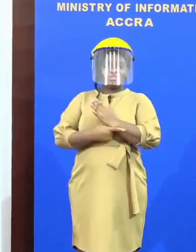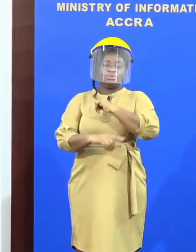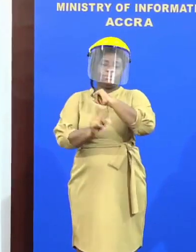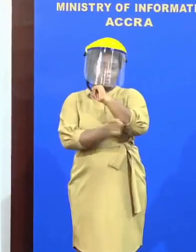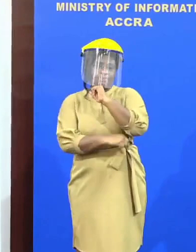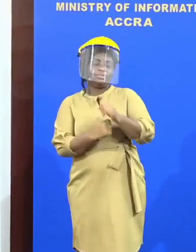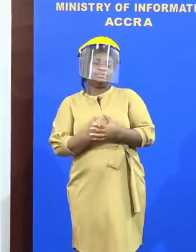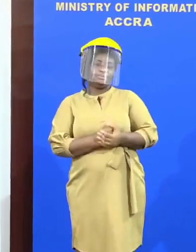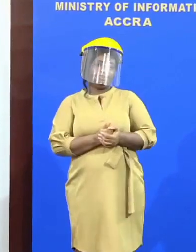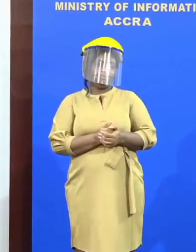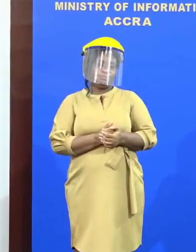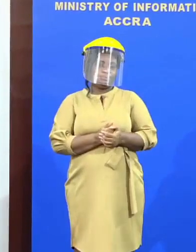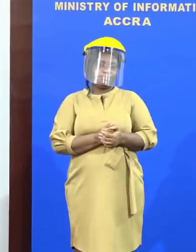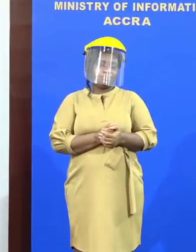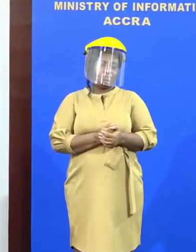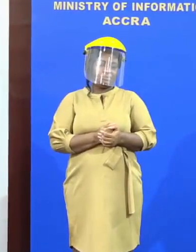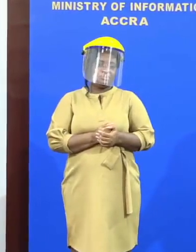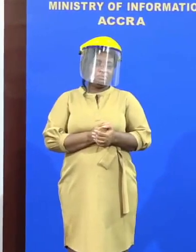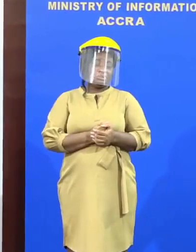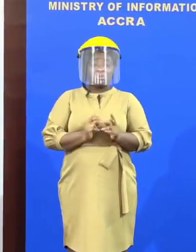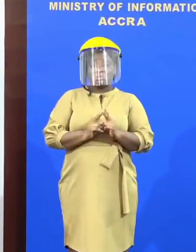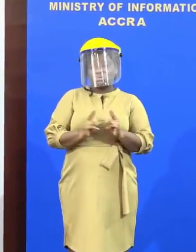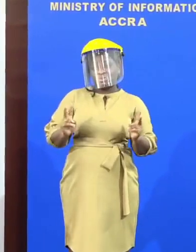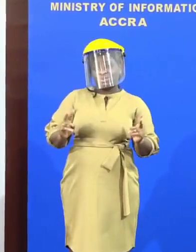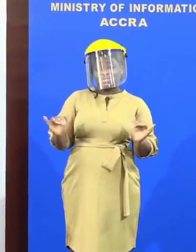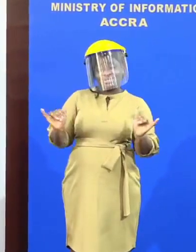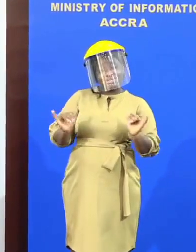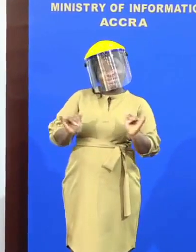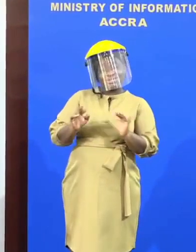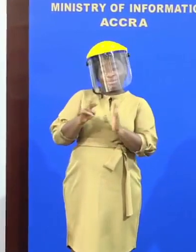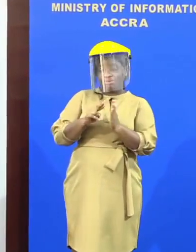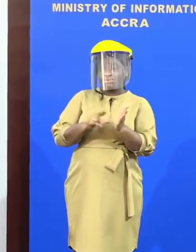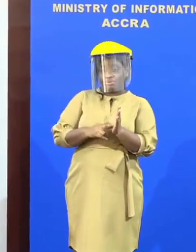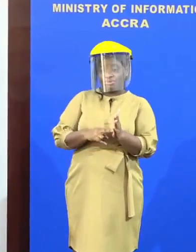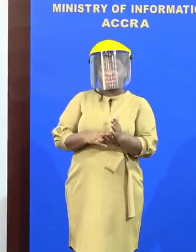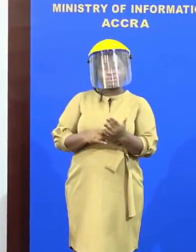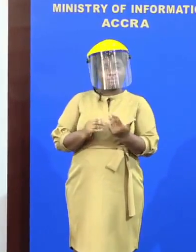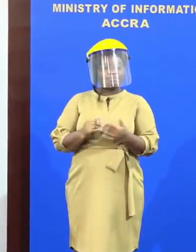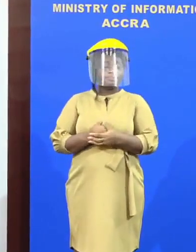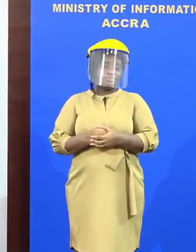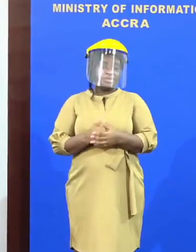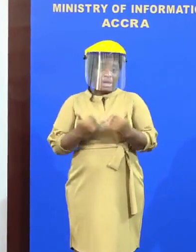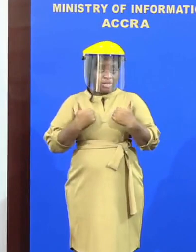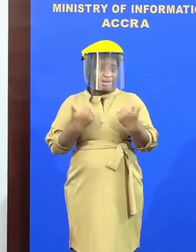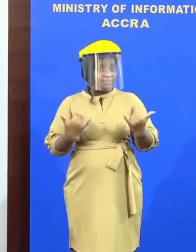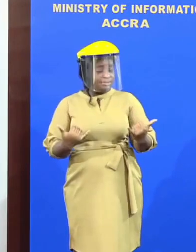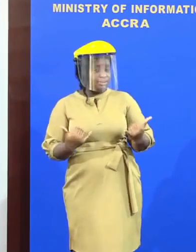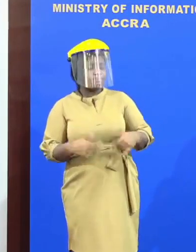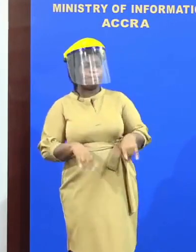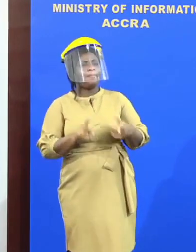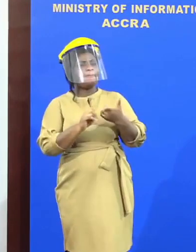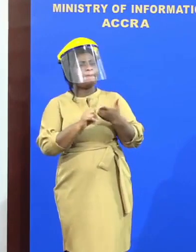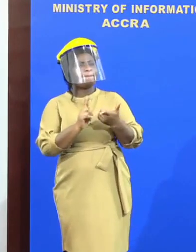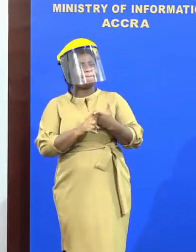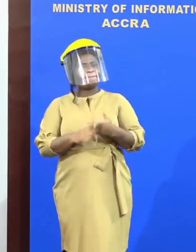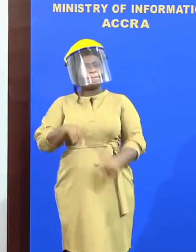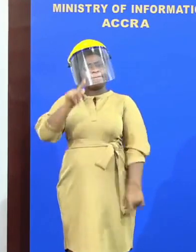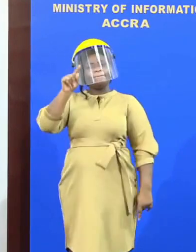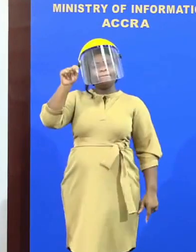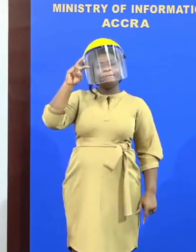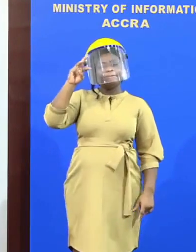restrictions are subjected to the force of law. So it's the same rule that will apply. And then for the question in Chi